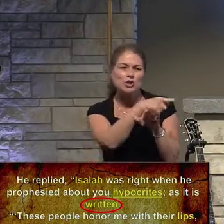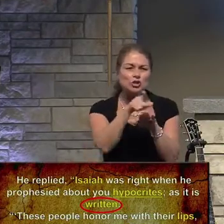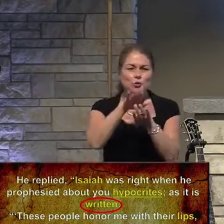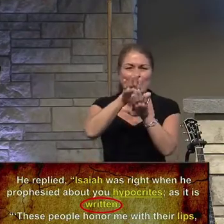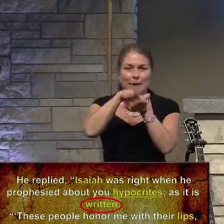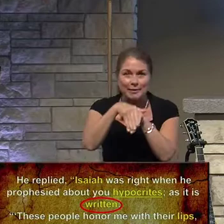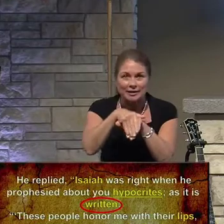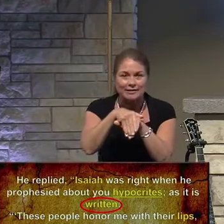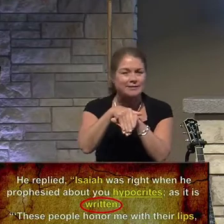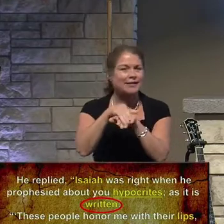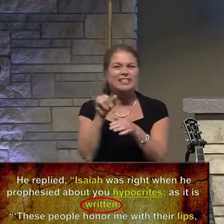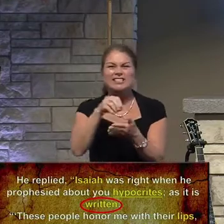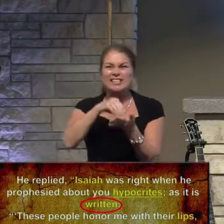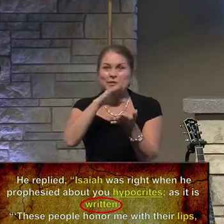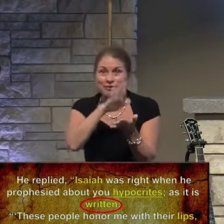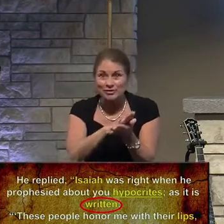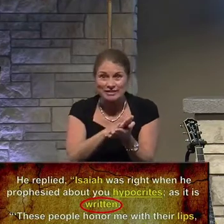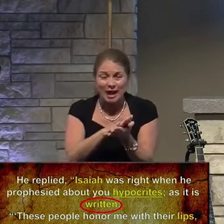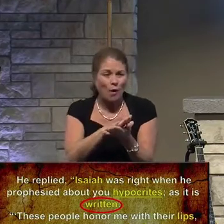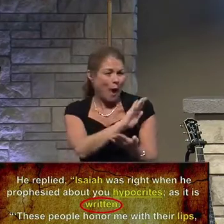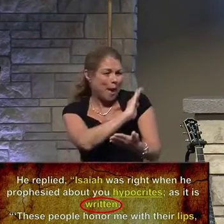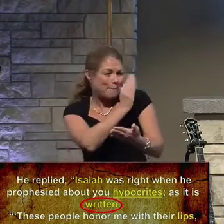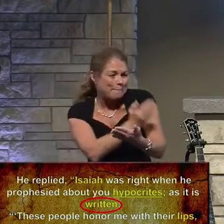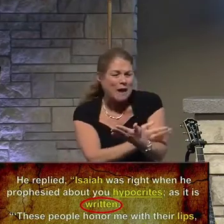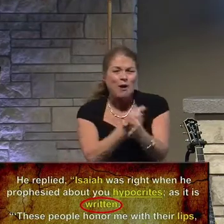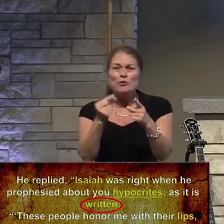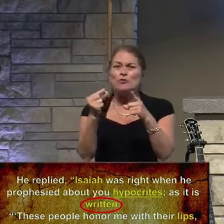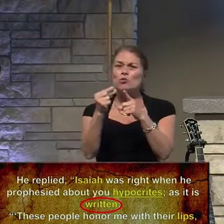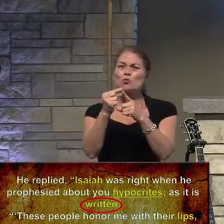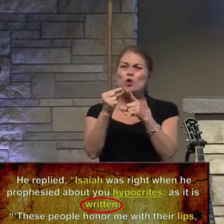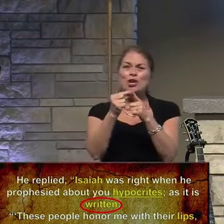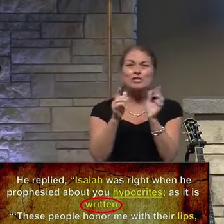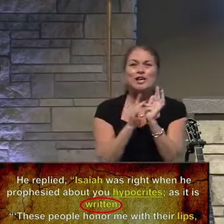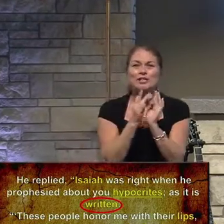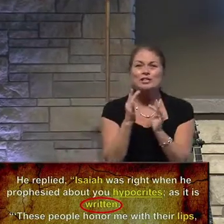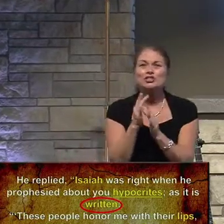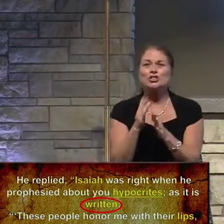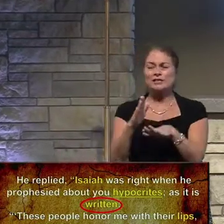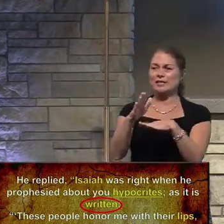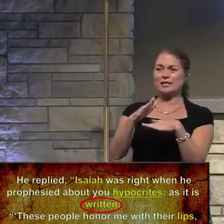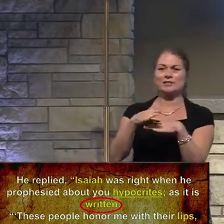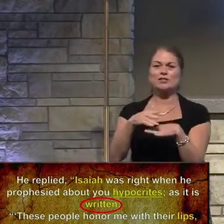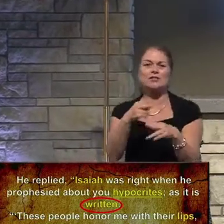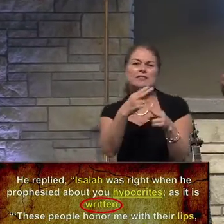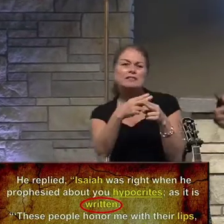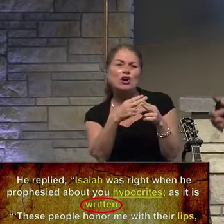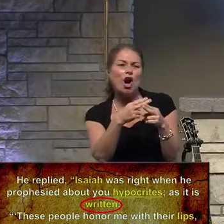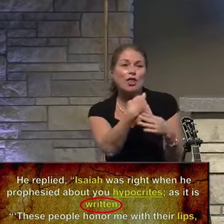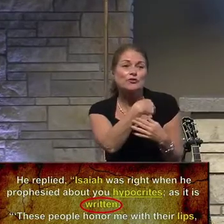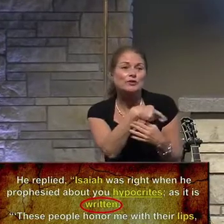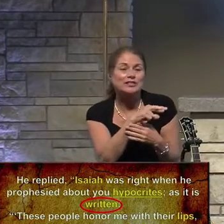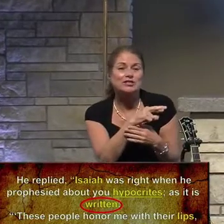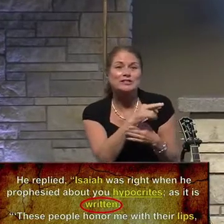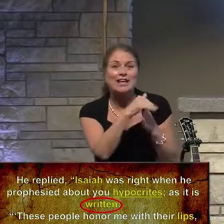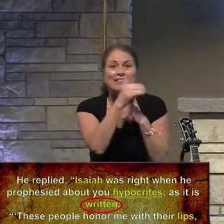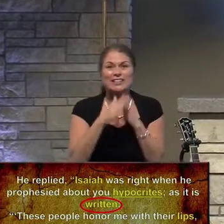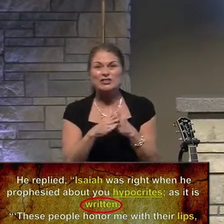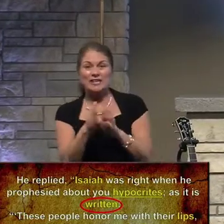written." Ooh, I mean, those are some powerful words. Jesus just called the religious leaders